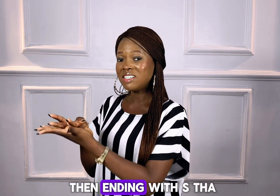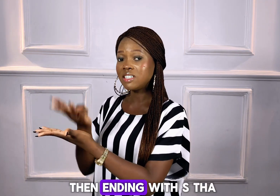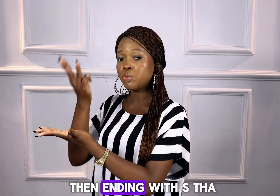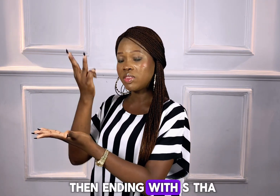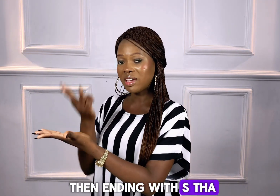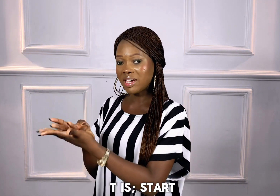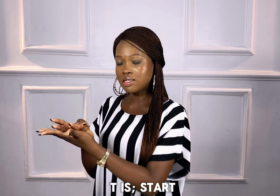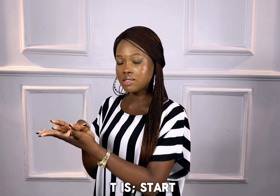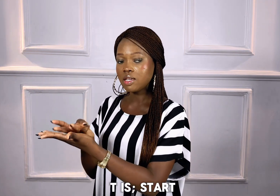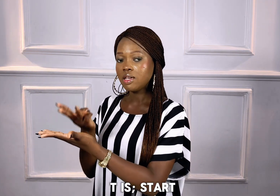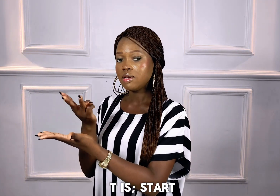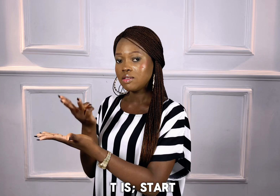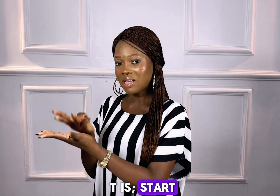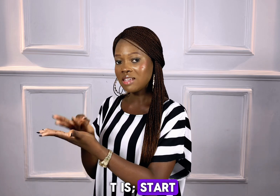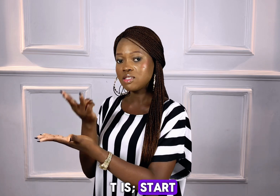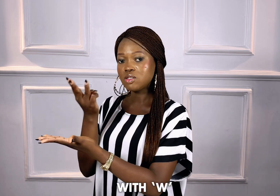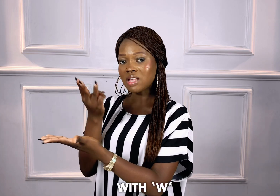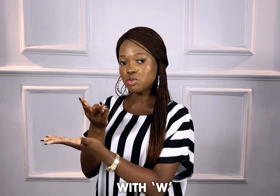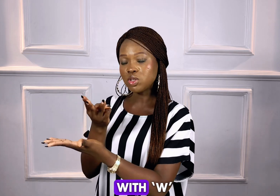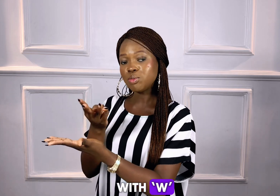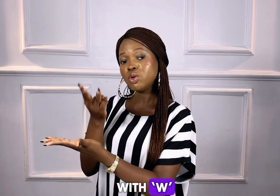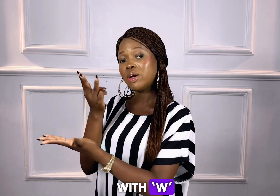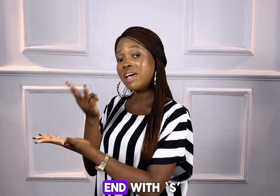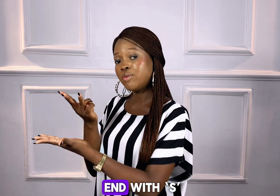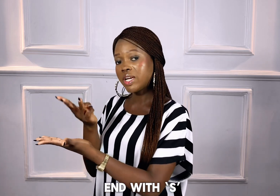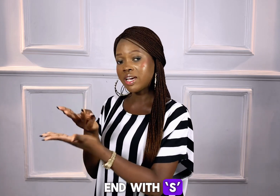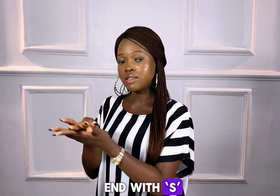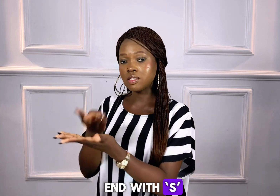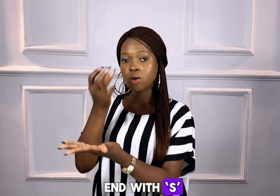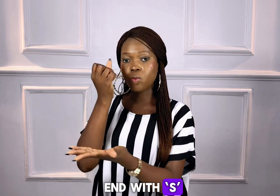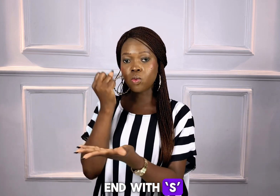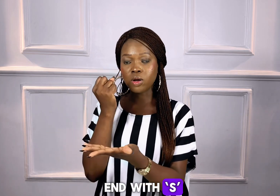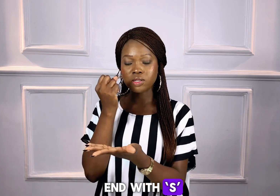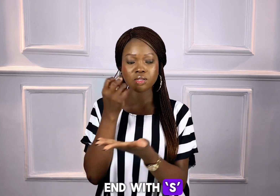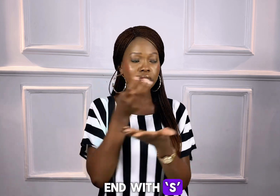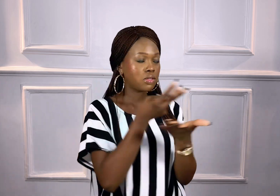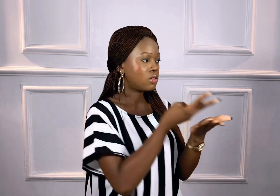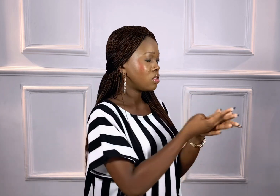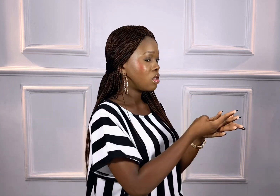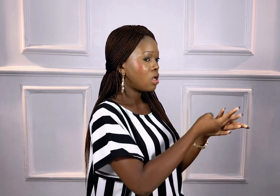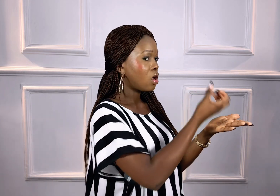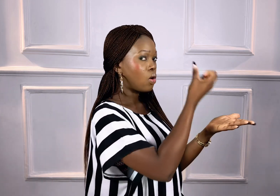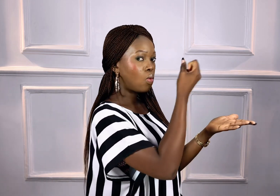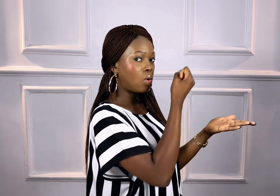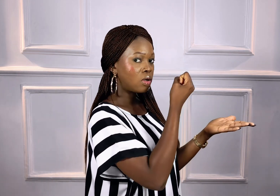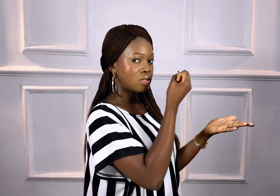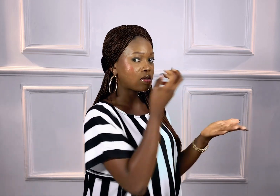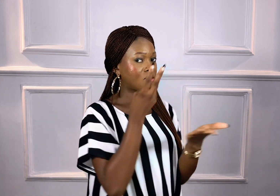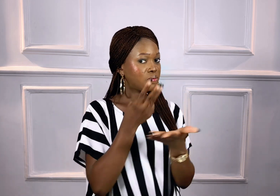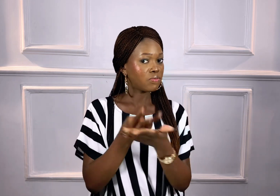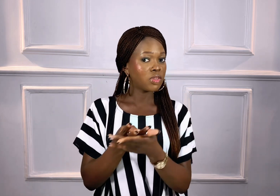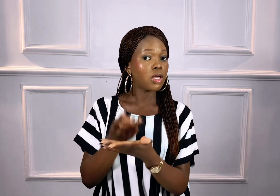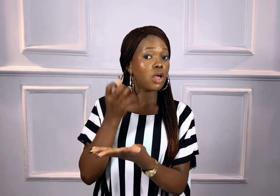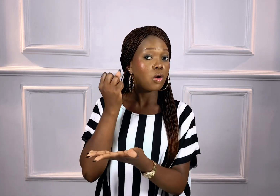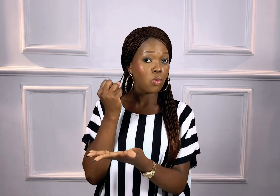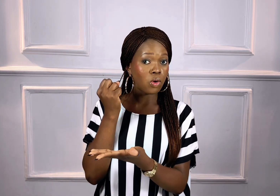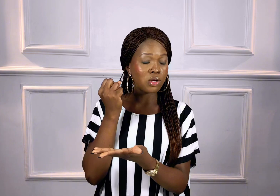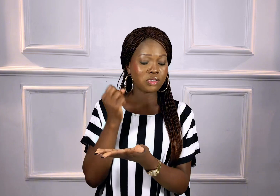ending it with a S. That's start with W, end with S. Was. Was.